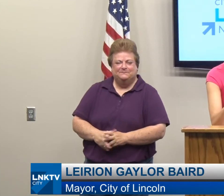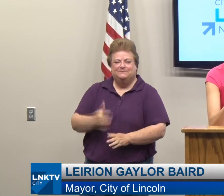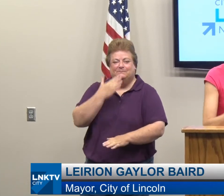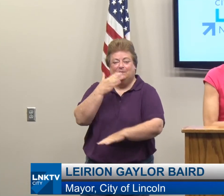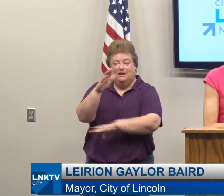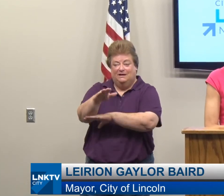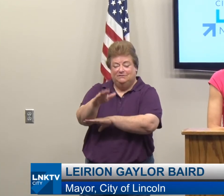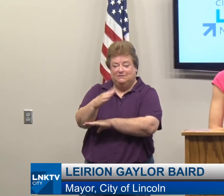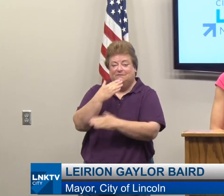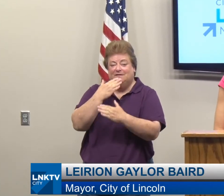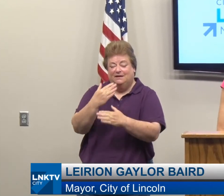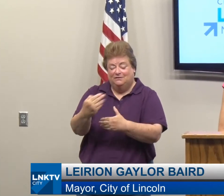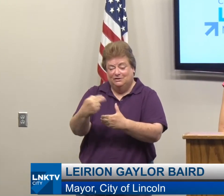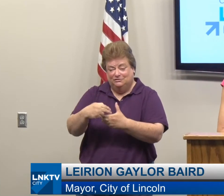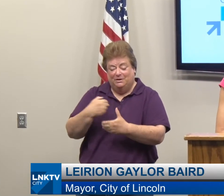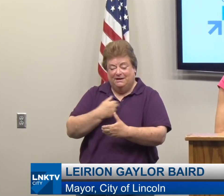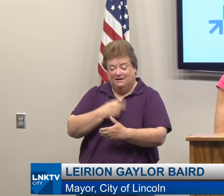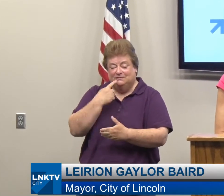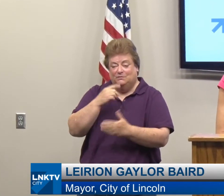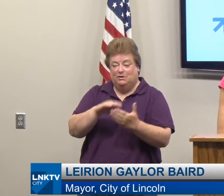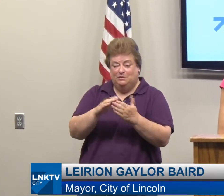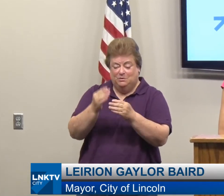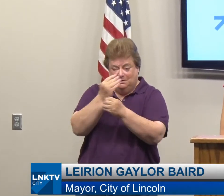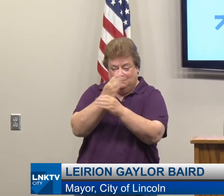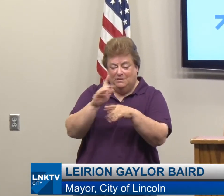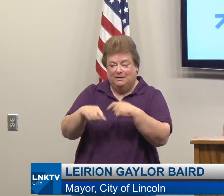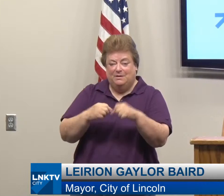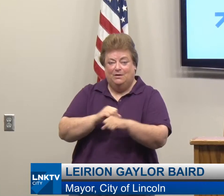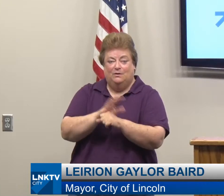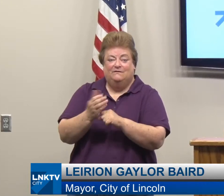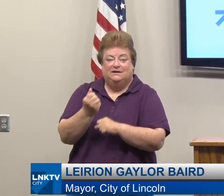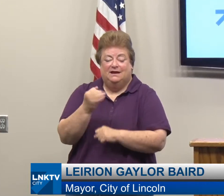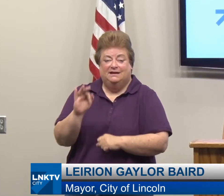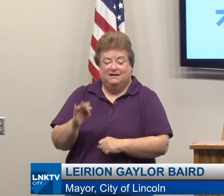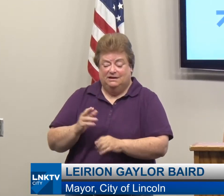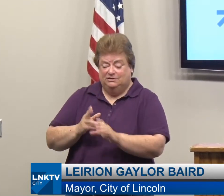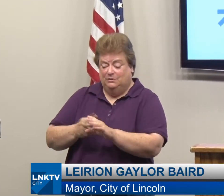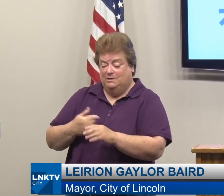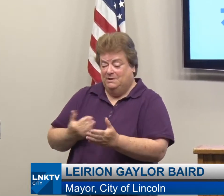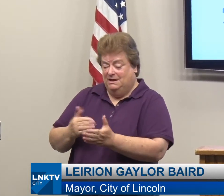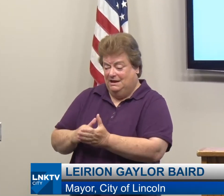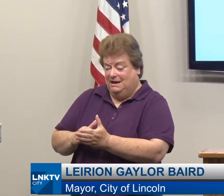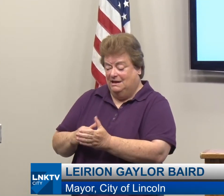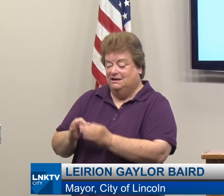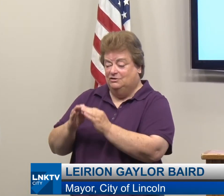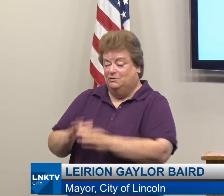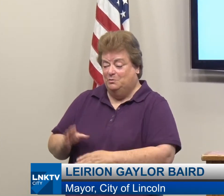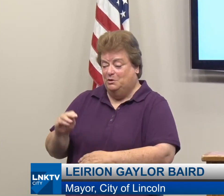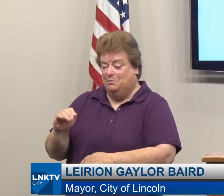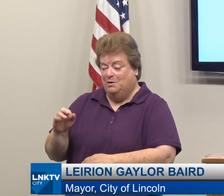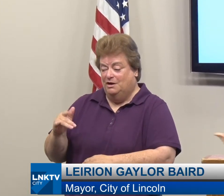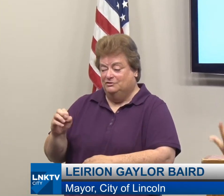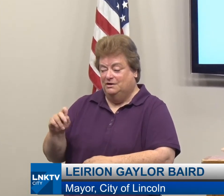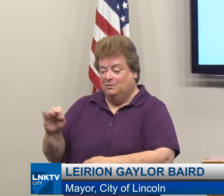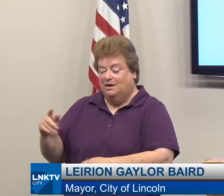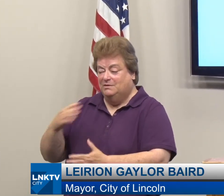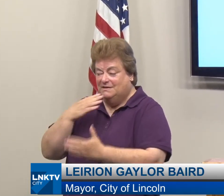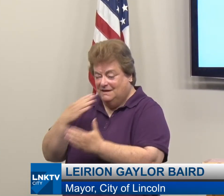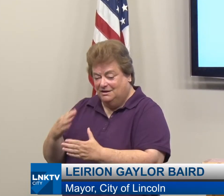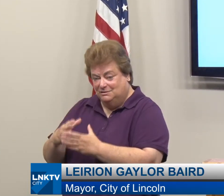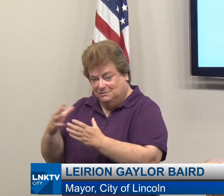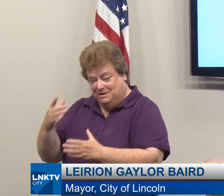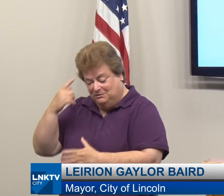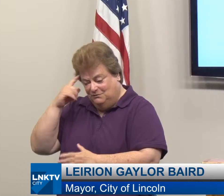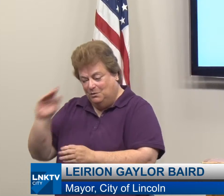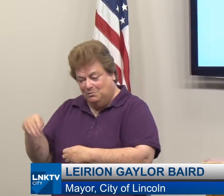Good afternoon, and thank you for tuning into this community briefing on COVID-19. Joining me again this afternoon is interpreter Margie Propp, and thank you so much,